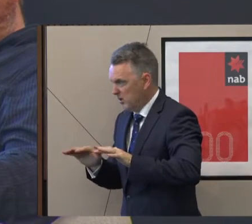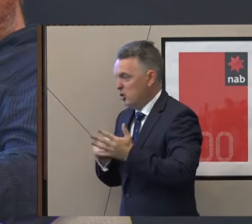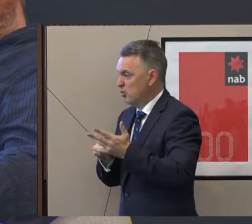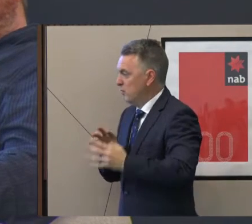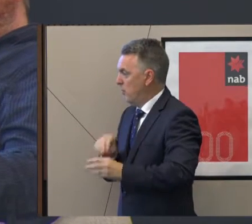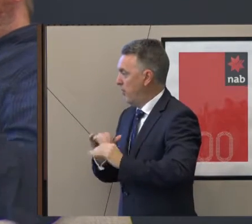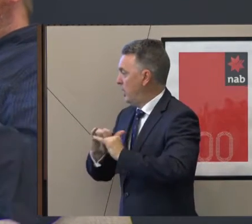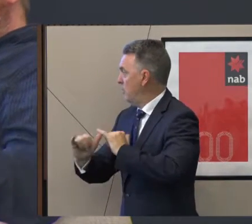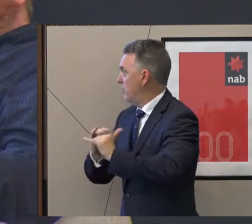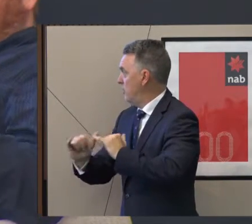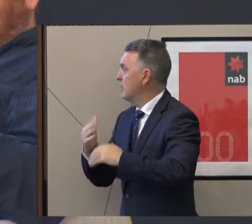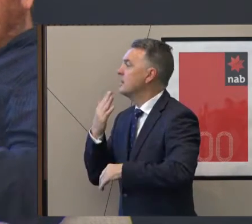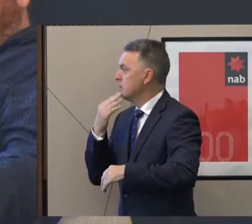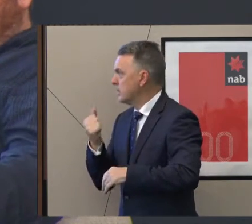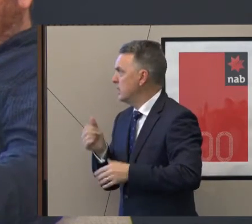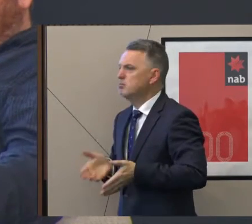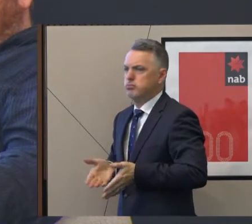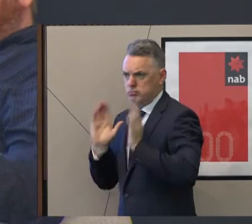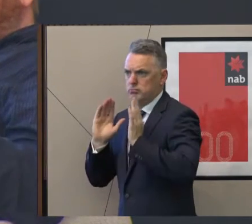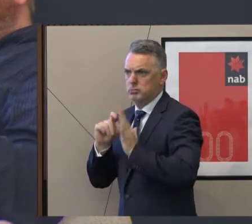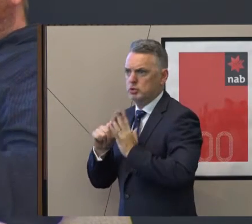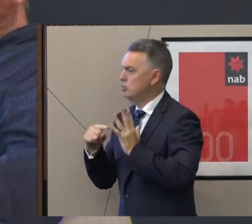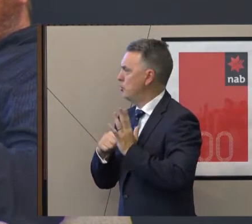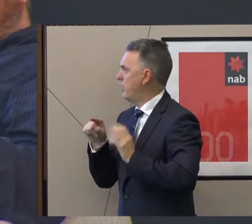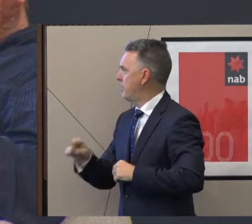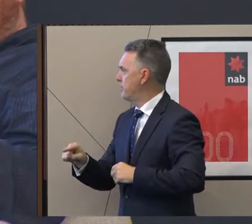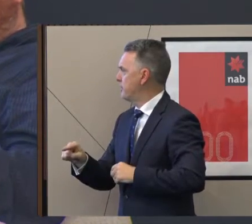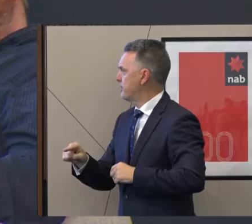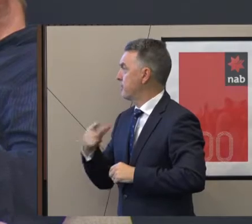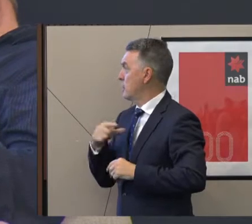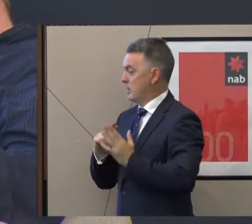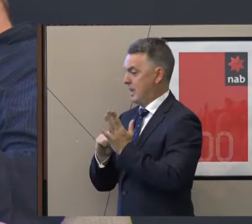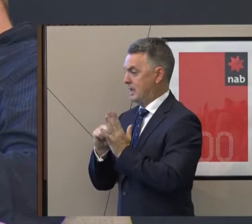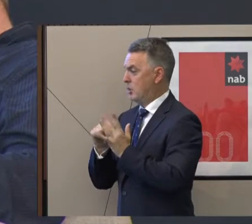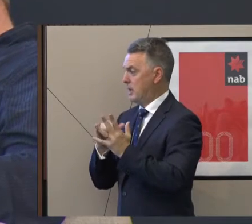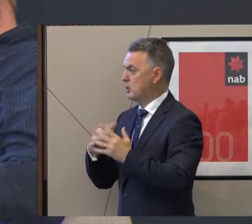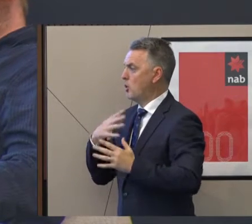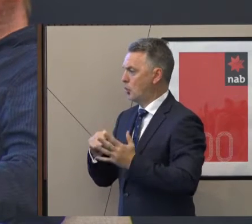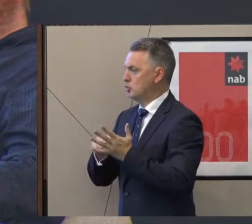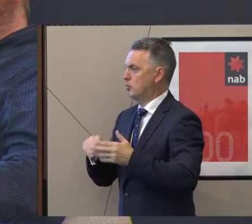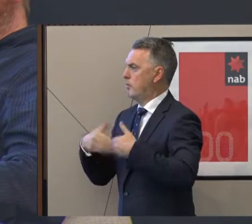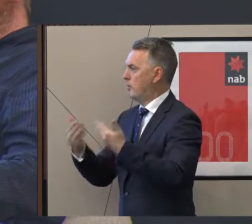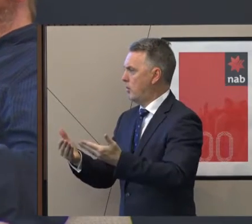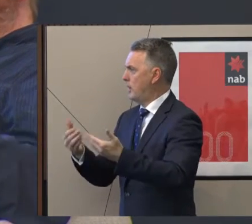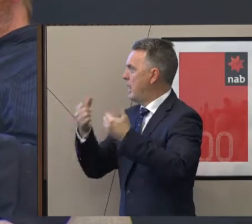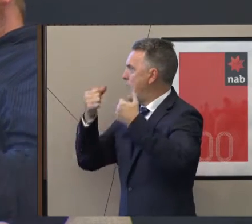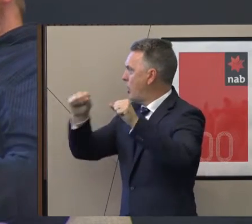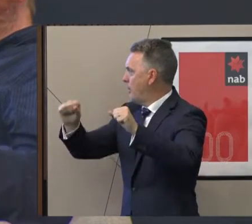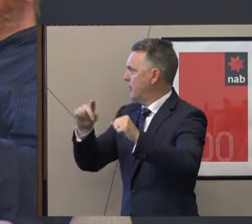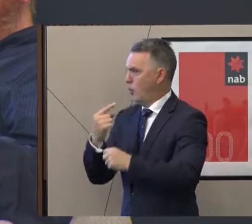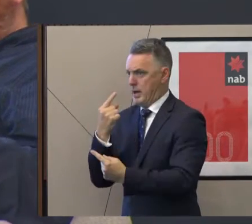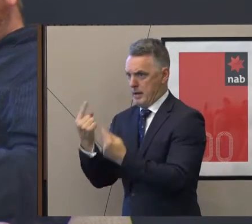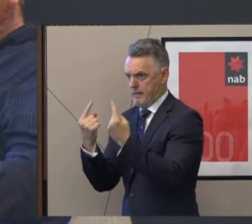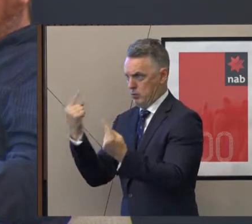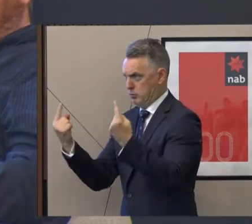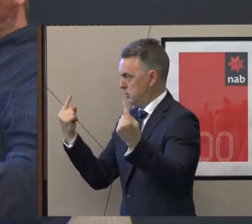interview, please take it up. The scheme is about delivering outcomes for individuals, but the